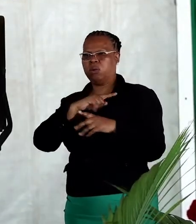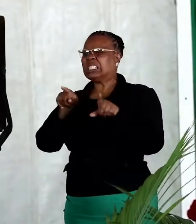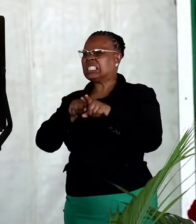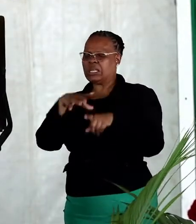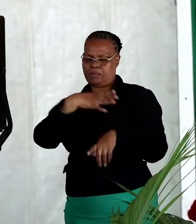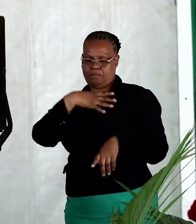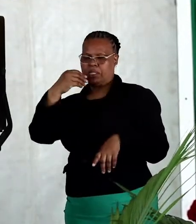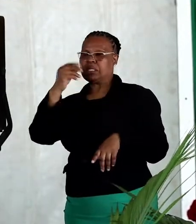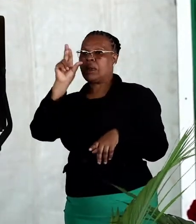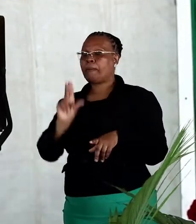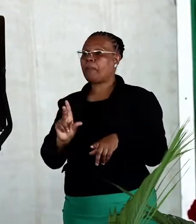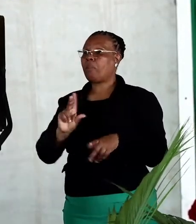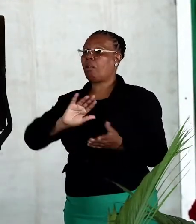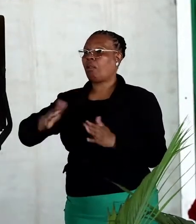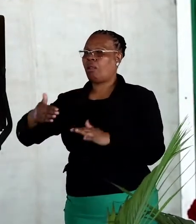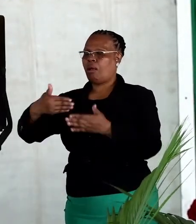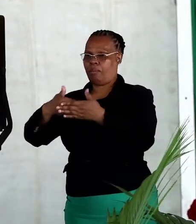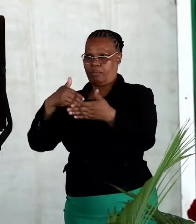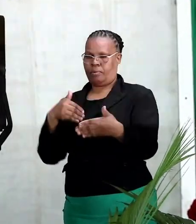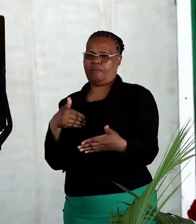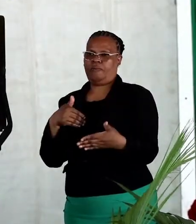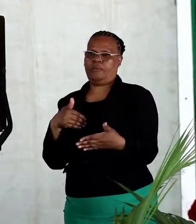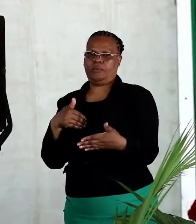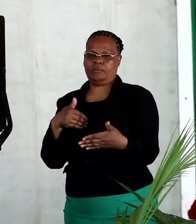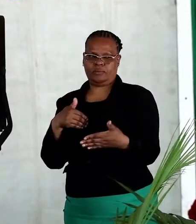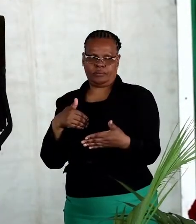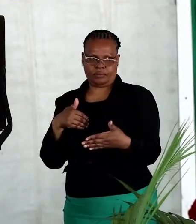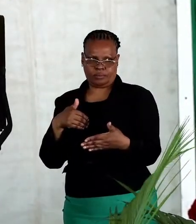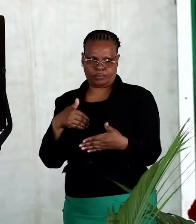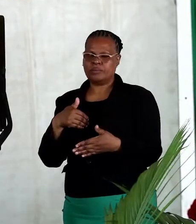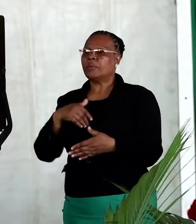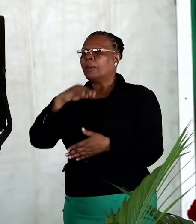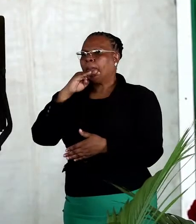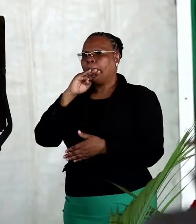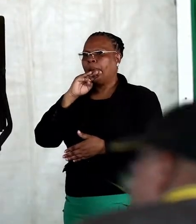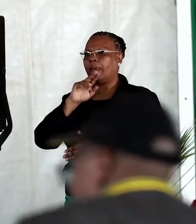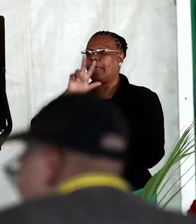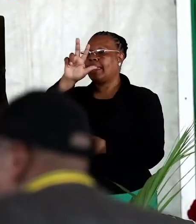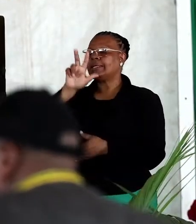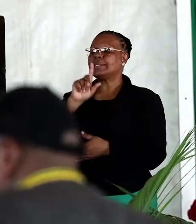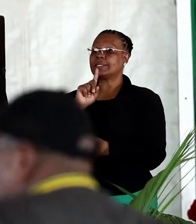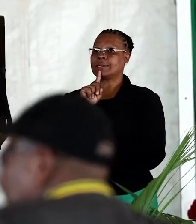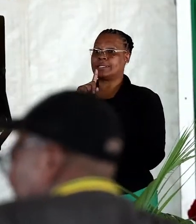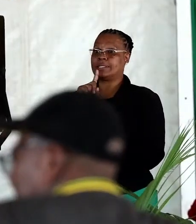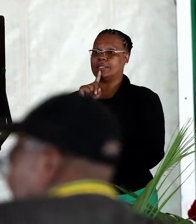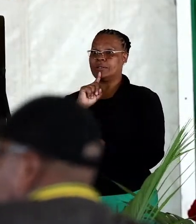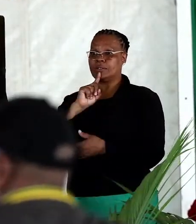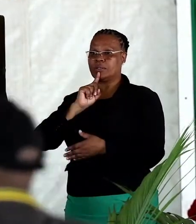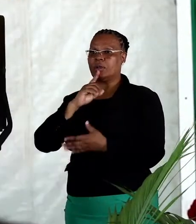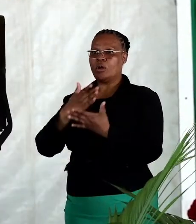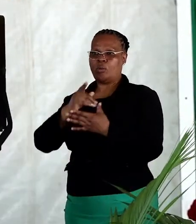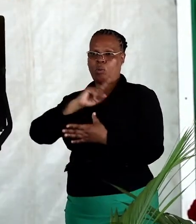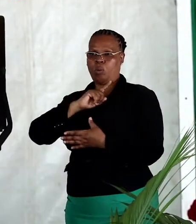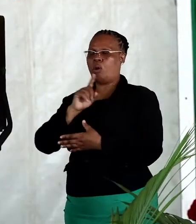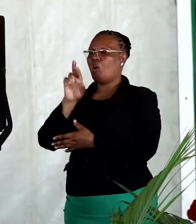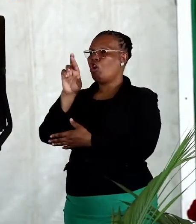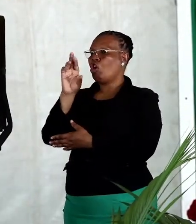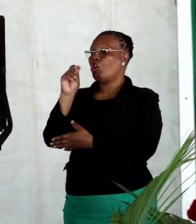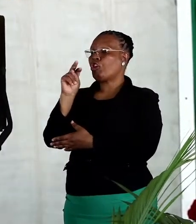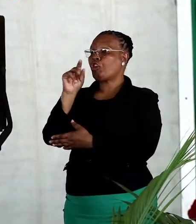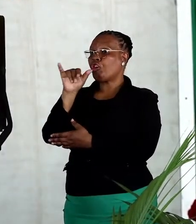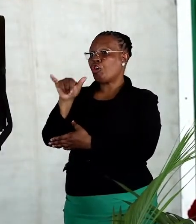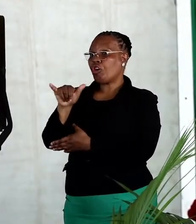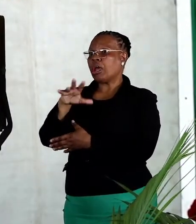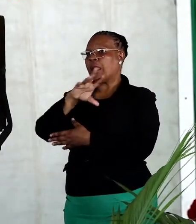of our people. On the tragic day, 80,000 brave souls led by Comrade Ronnie Carrolls and